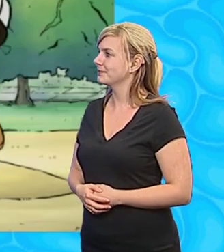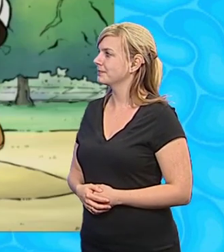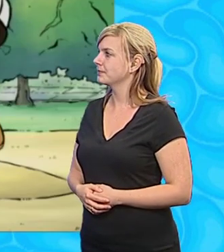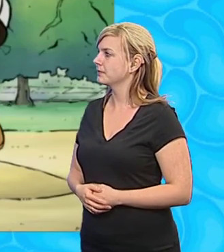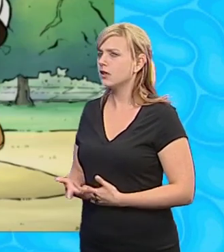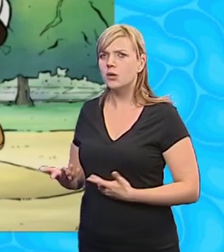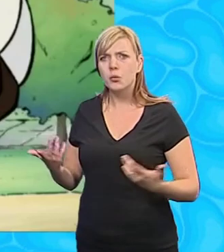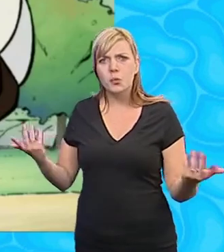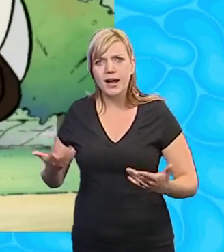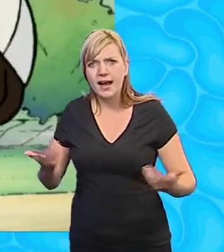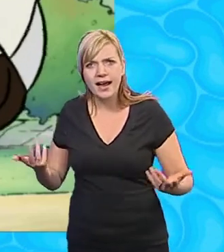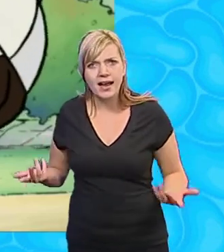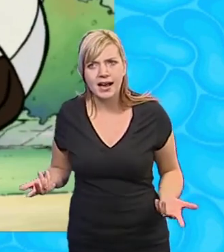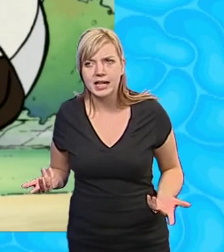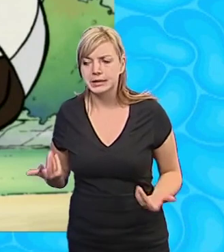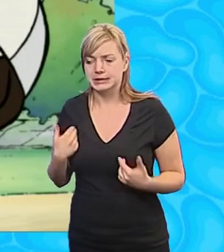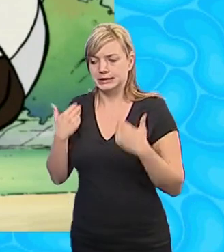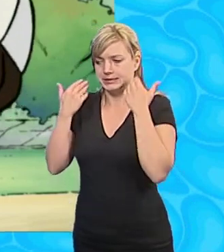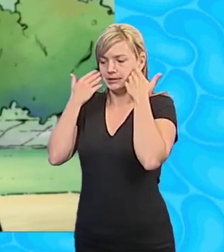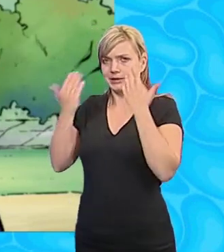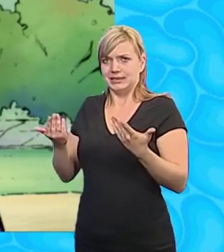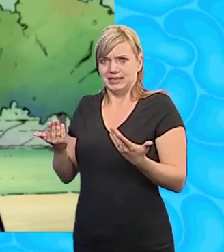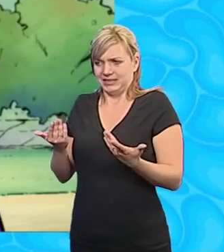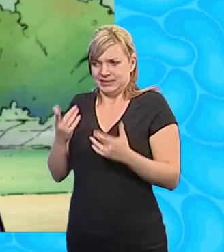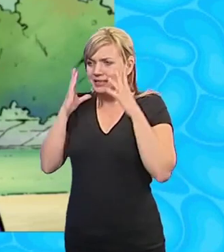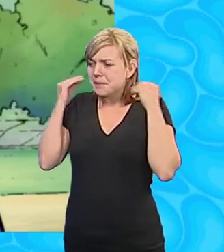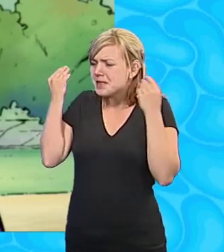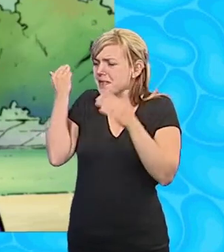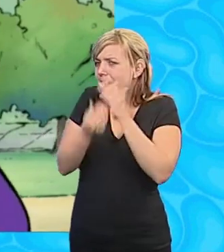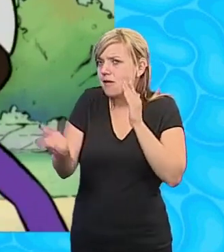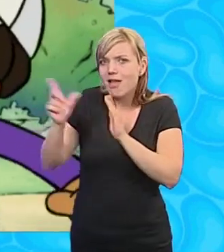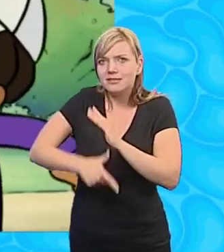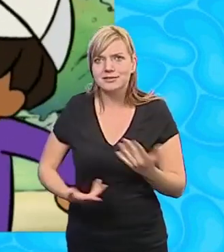Where could she be, Charlie? I don't know. Emily's never late.